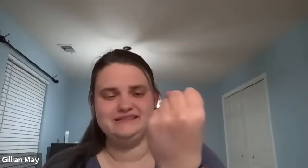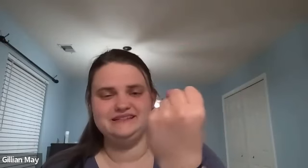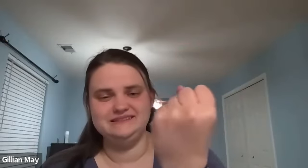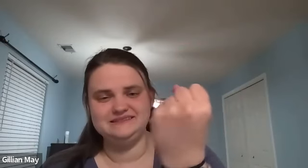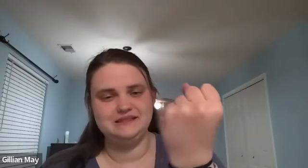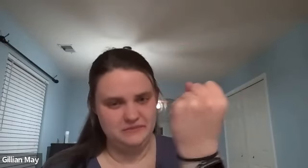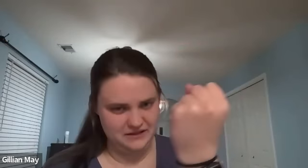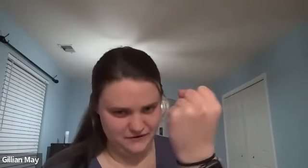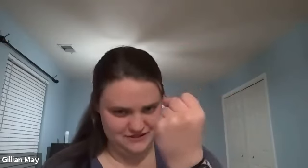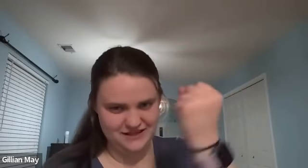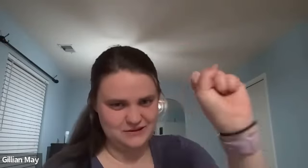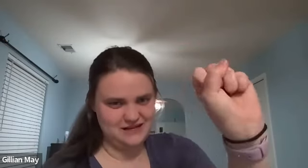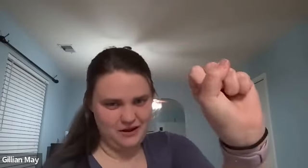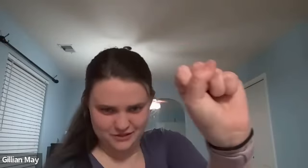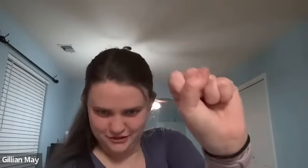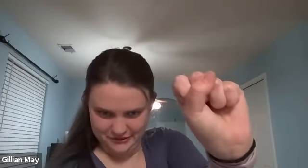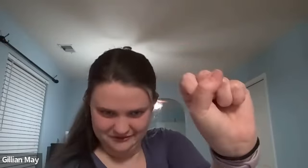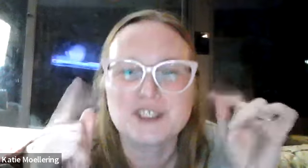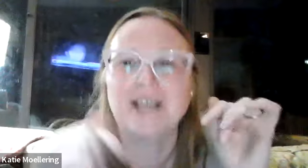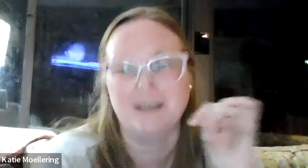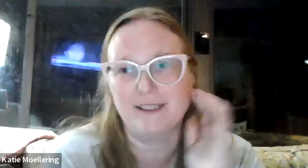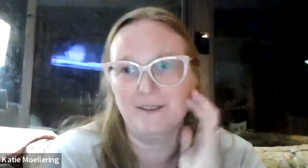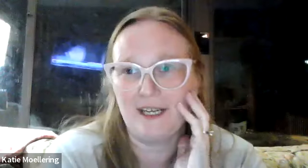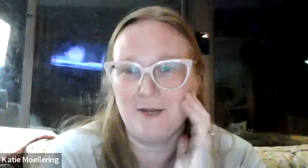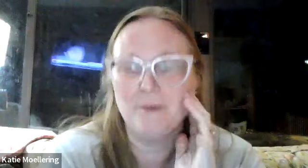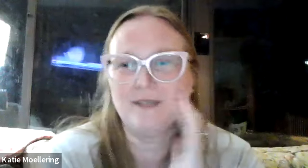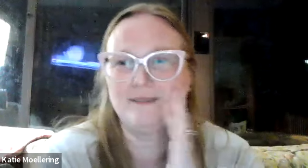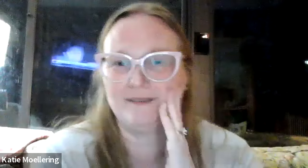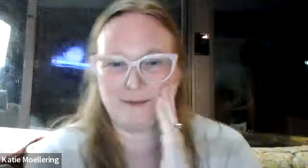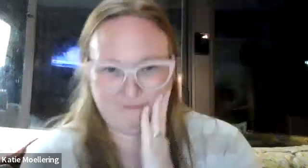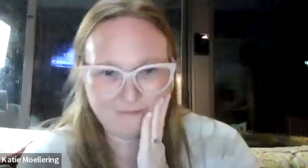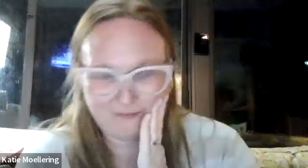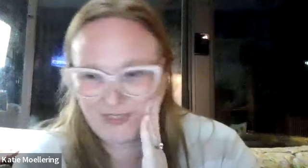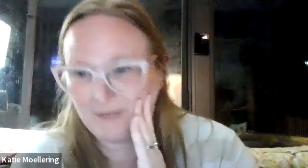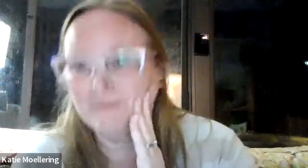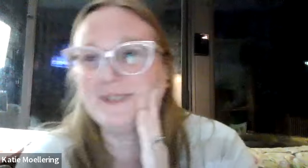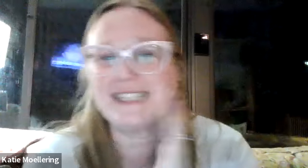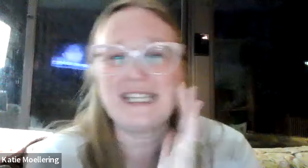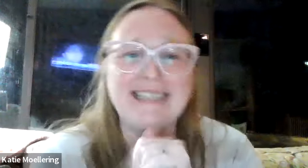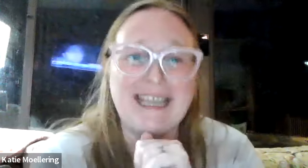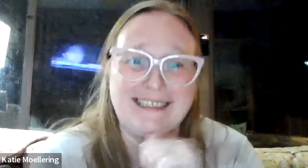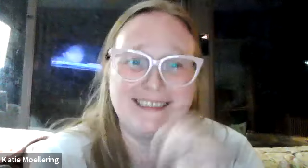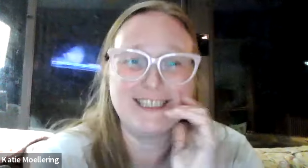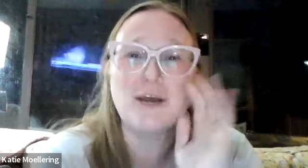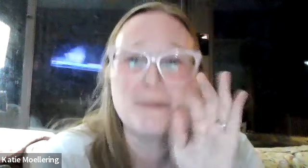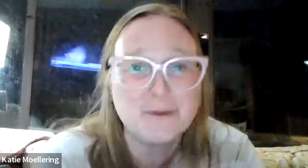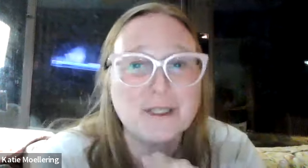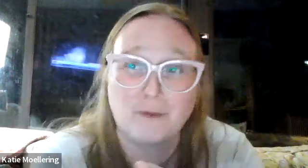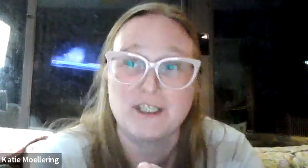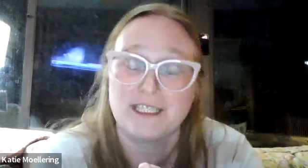easy. Can be confusing. That's why I was like, My oh dots are just not connecting right now, but it's okay. It's okay. it's getting Tuesday. late. It's almost is. Wheel of Fortune